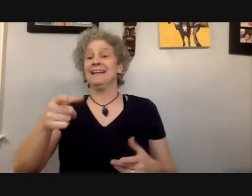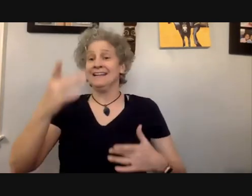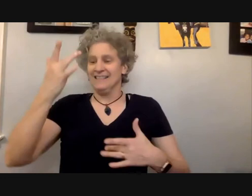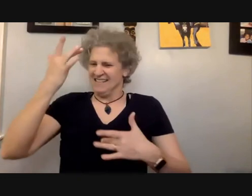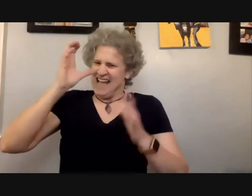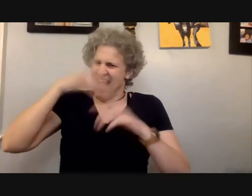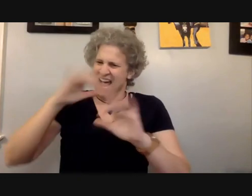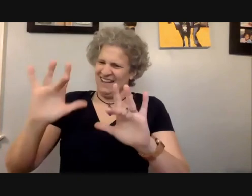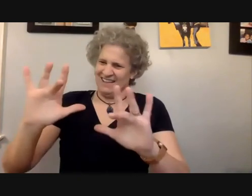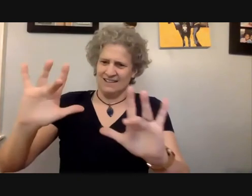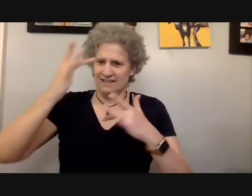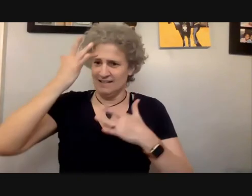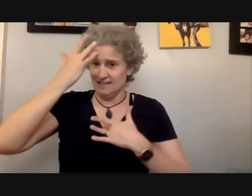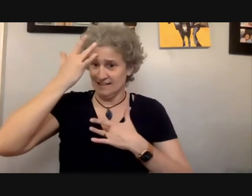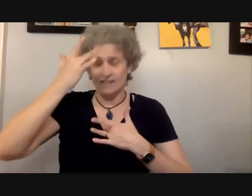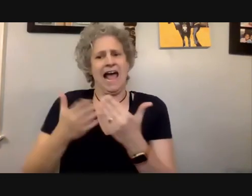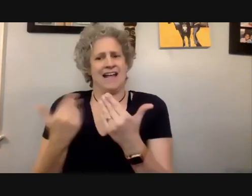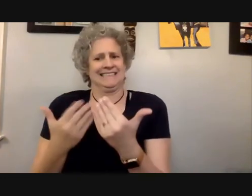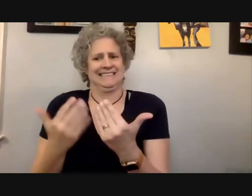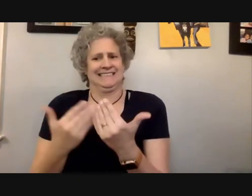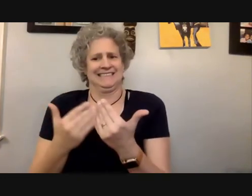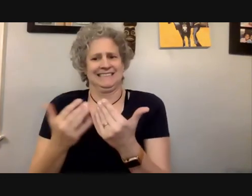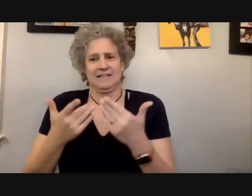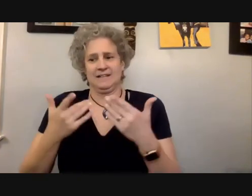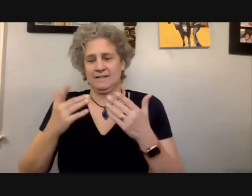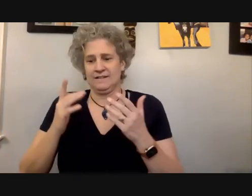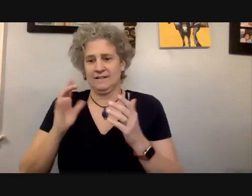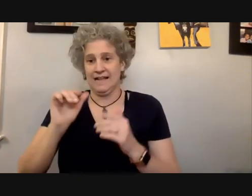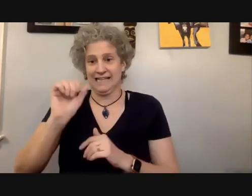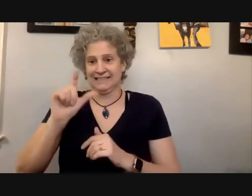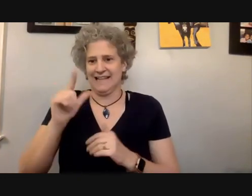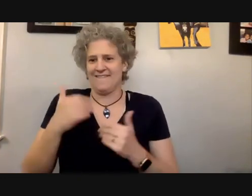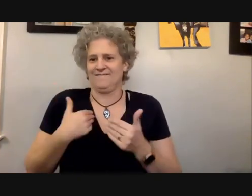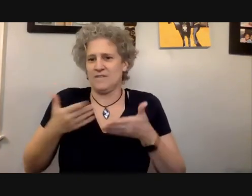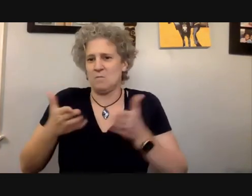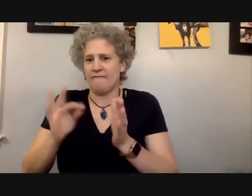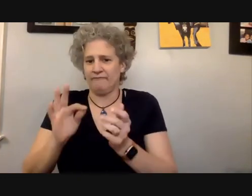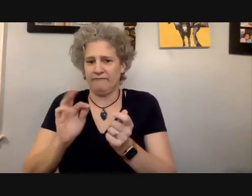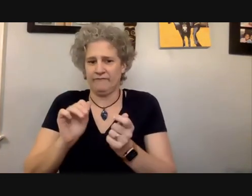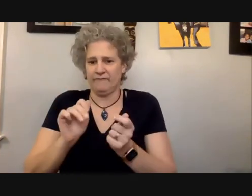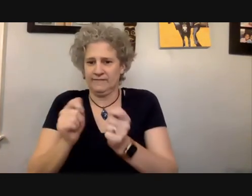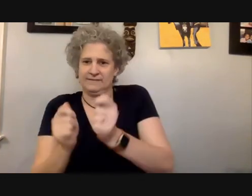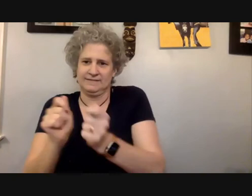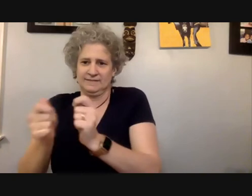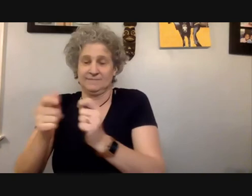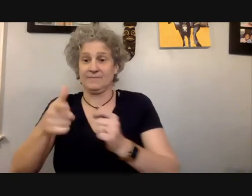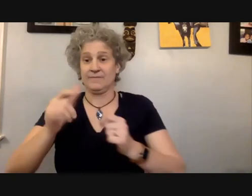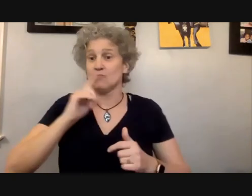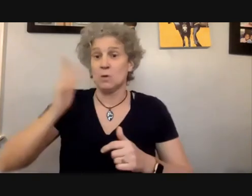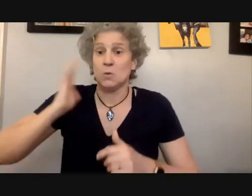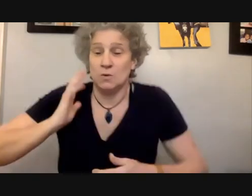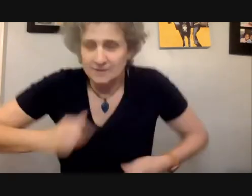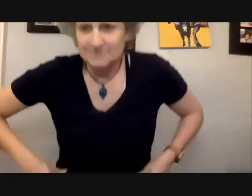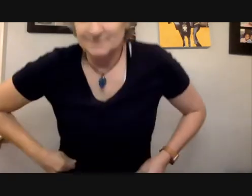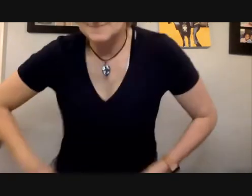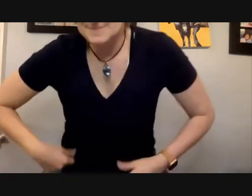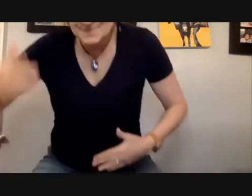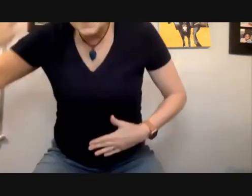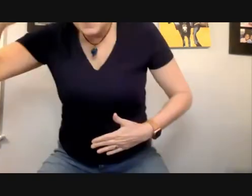and do I have enough time to indulge myself? Yes, I do. So how did this sign come to be? So ASL has ways